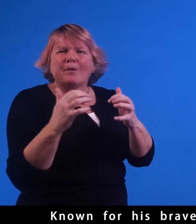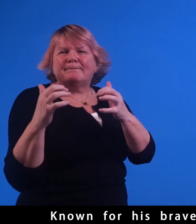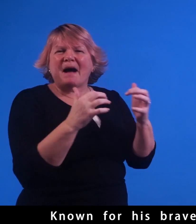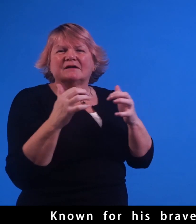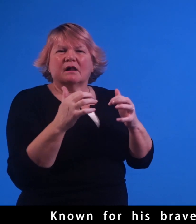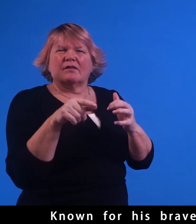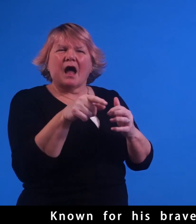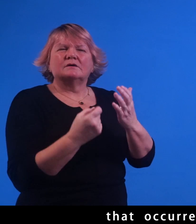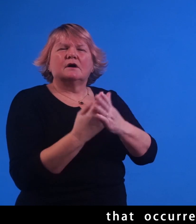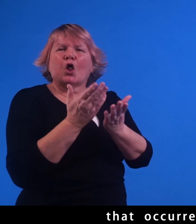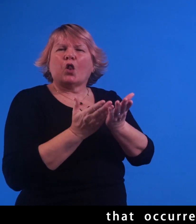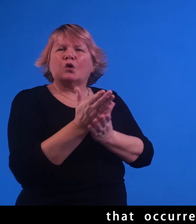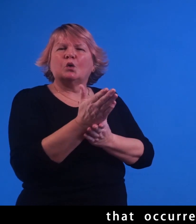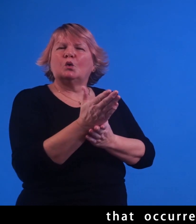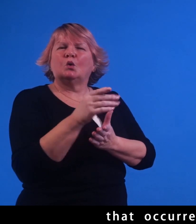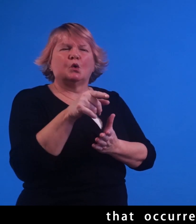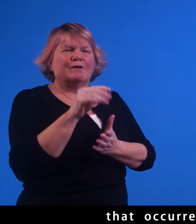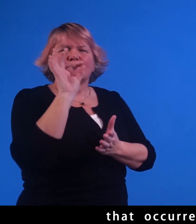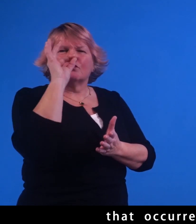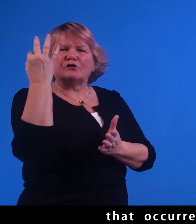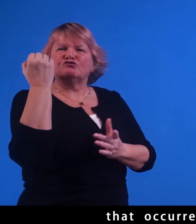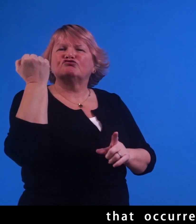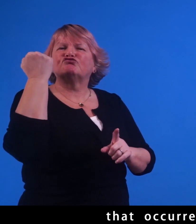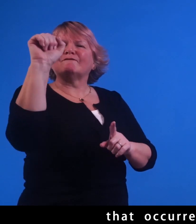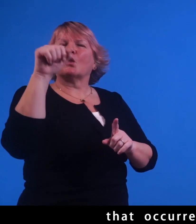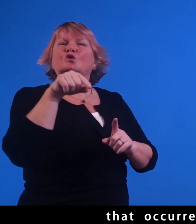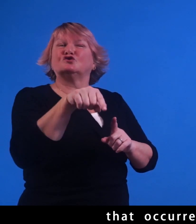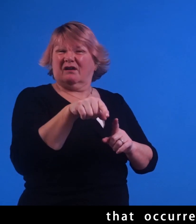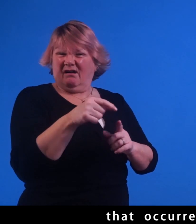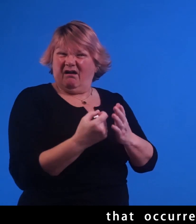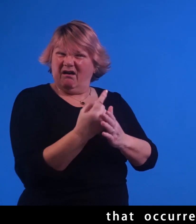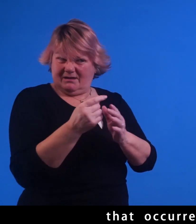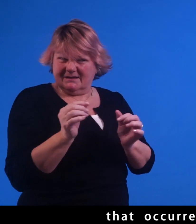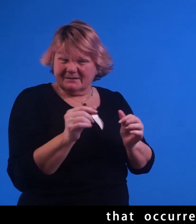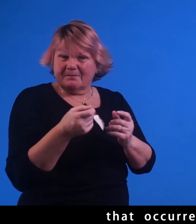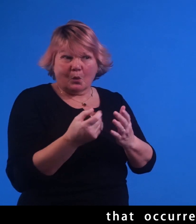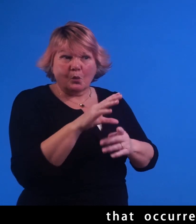battles that occurred as a direct result of the French Revolution.